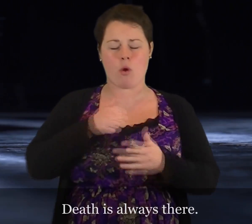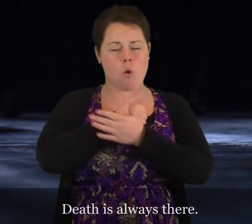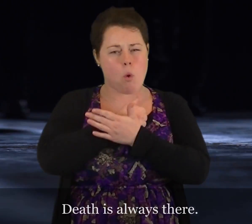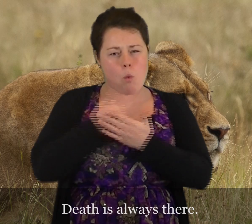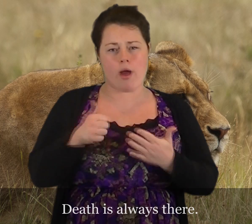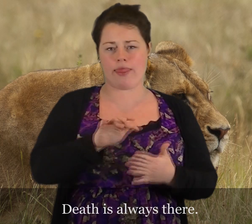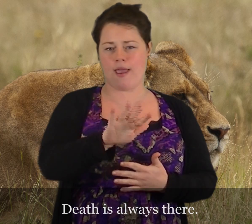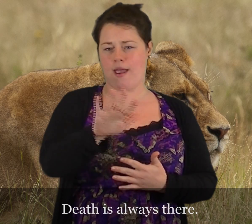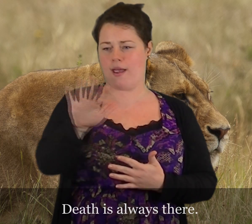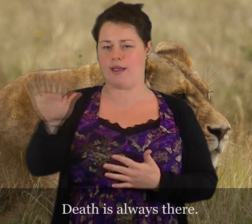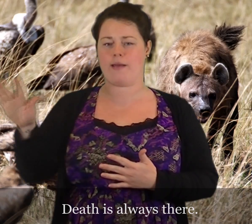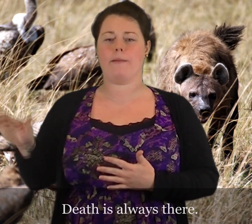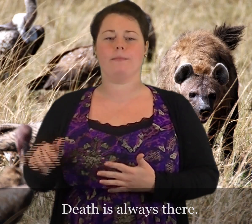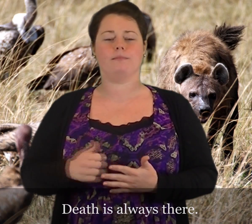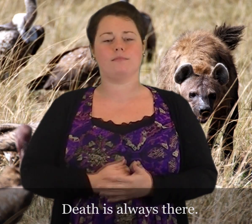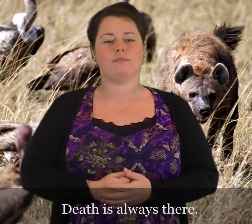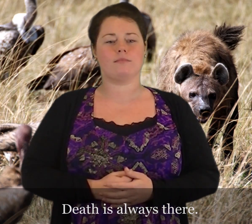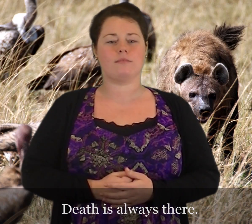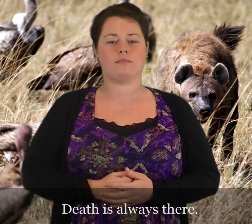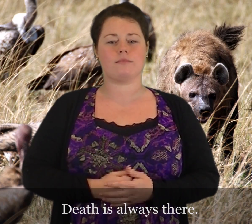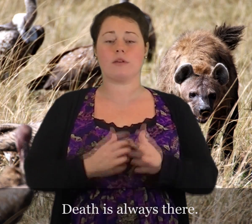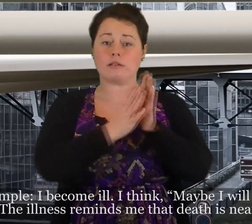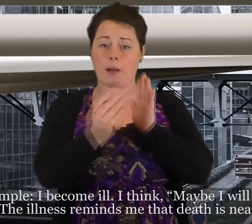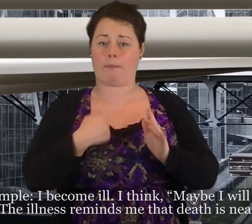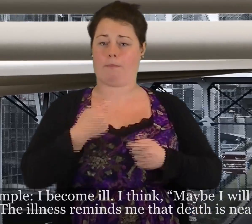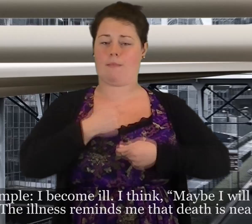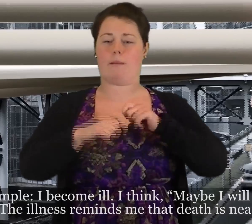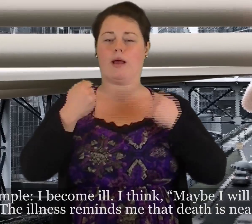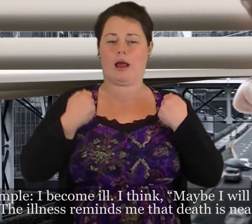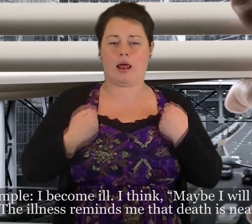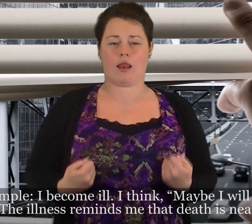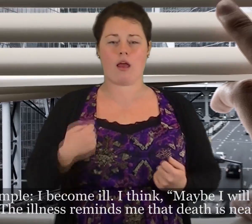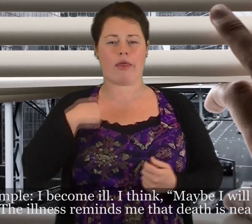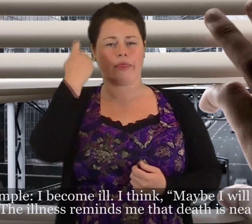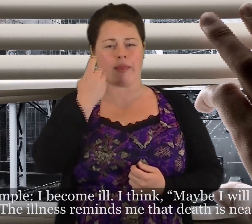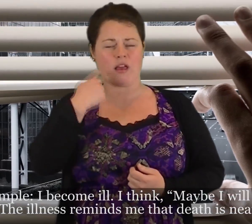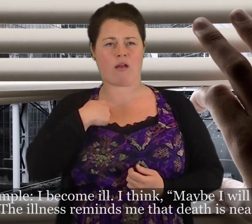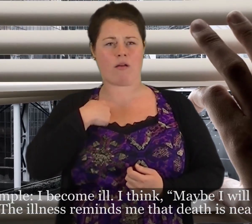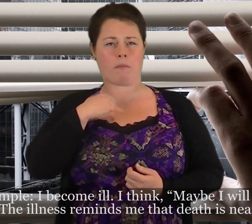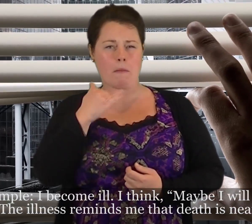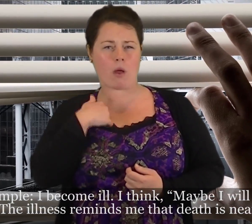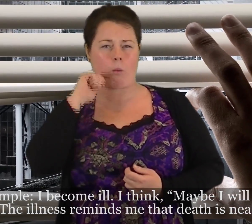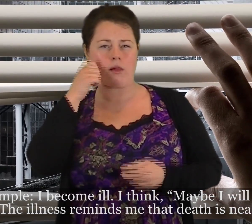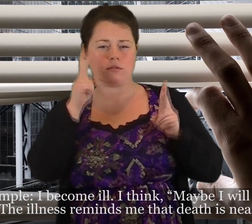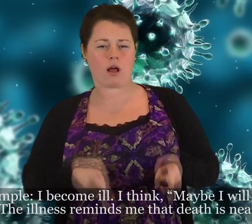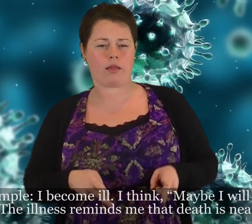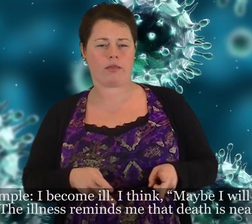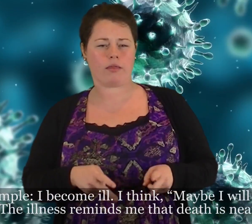It stalks you through life. All life is a fight against death.